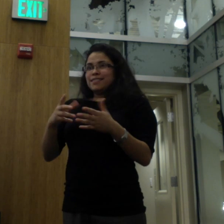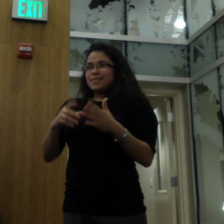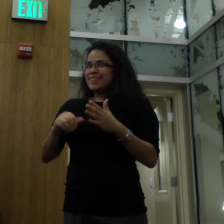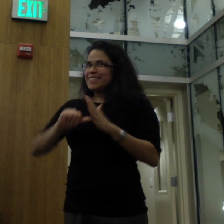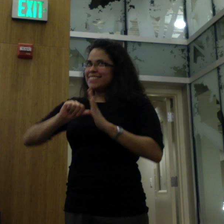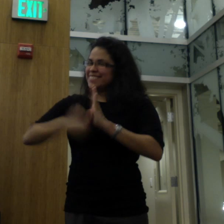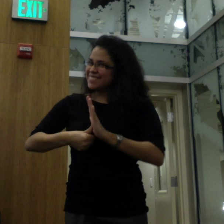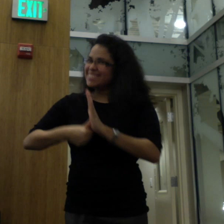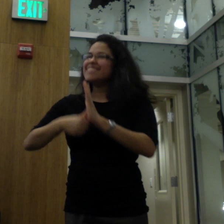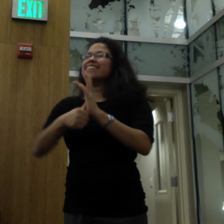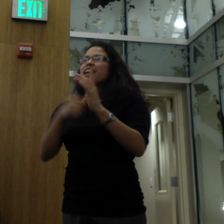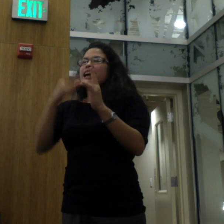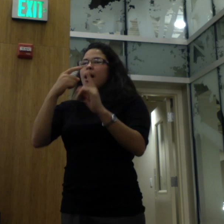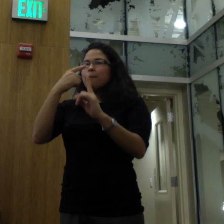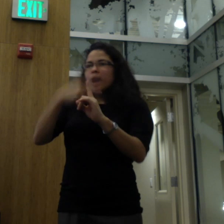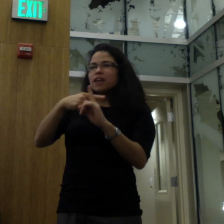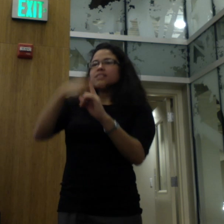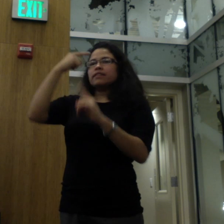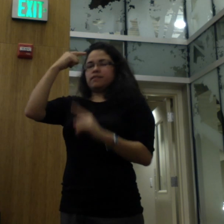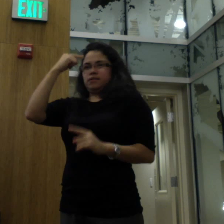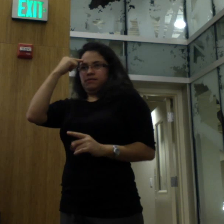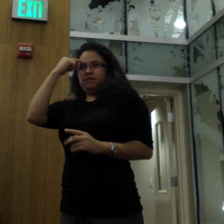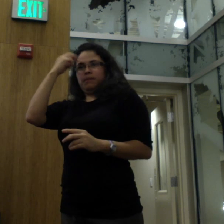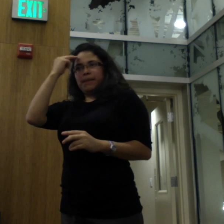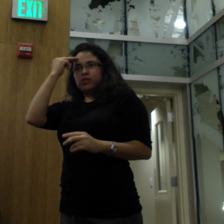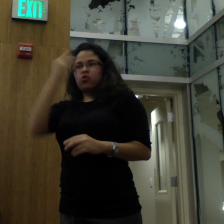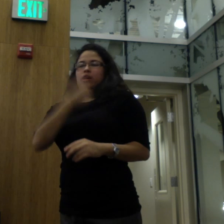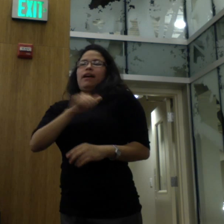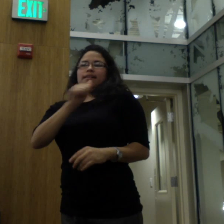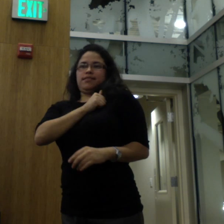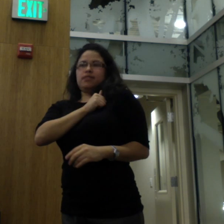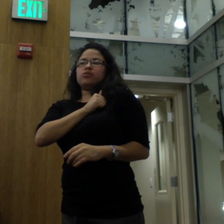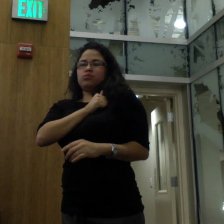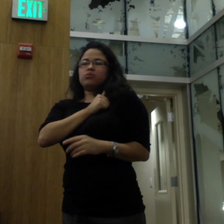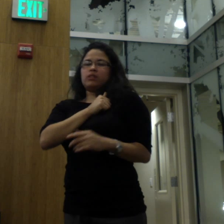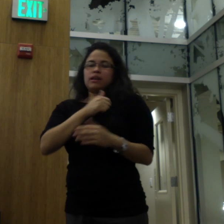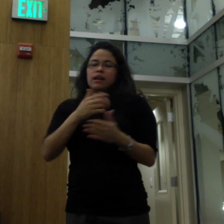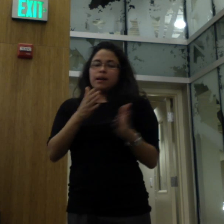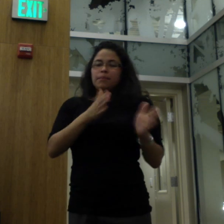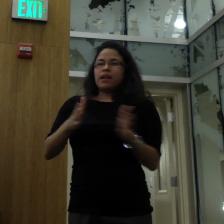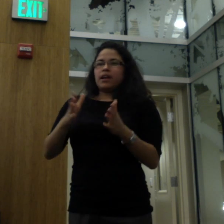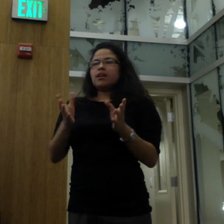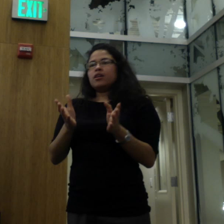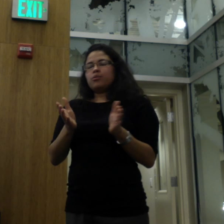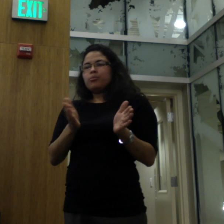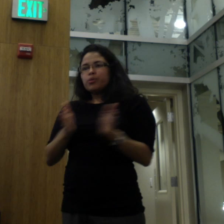Keeping that stress level down. Plan, prepare, practice.